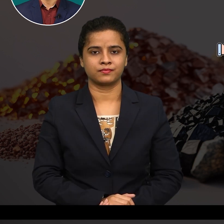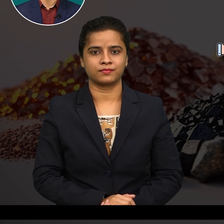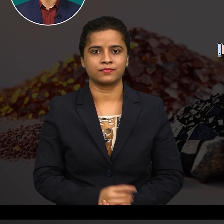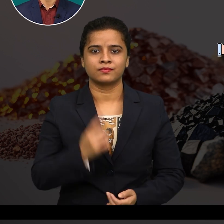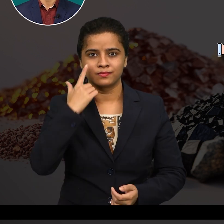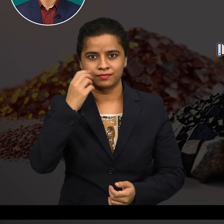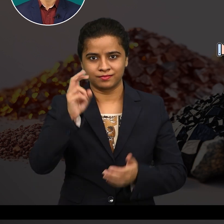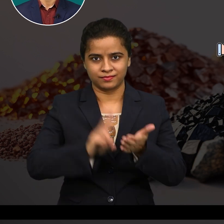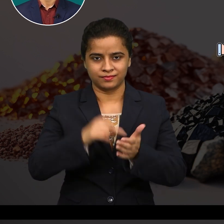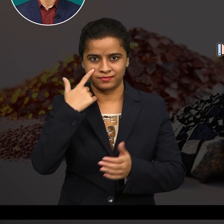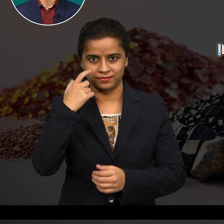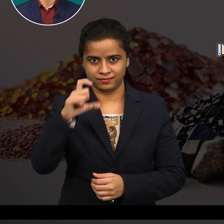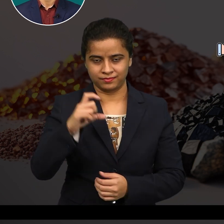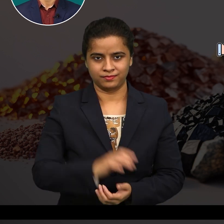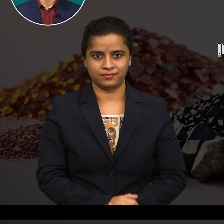ionic.